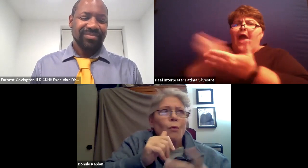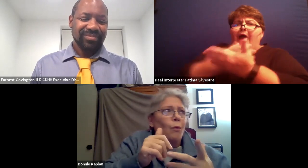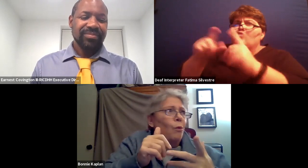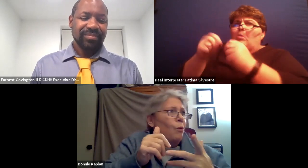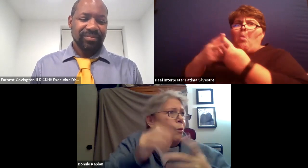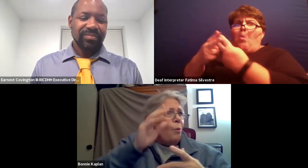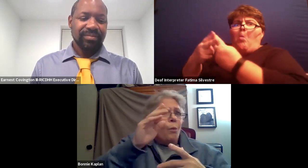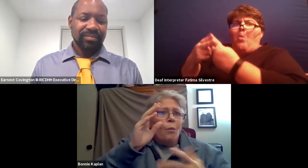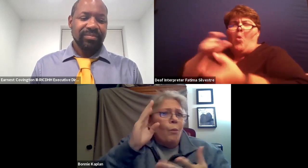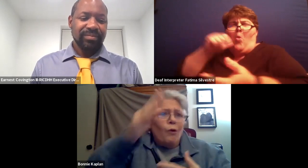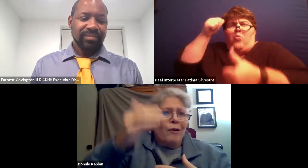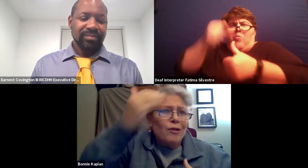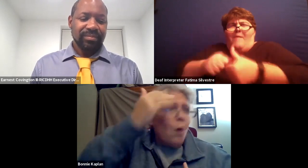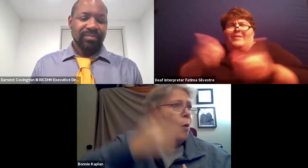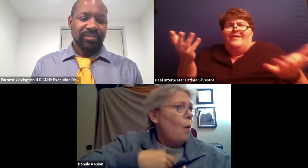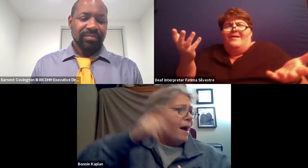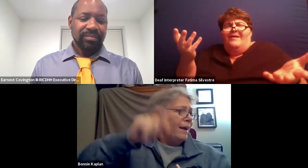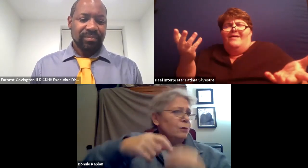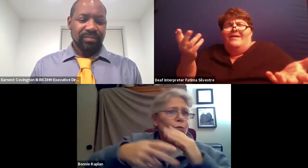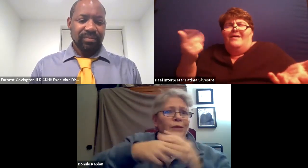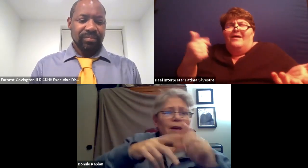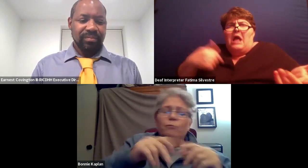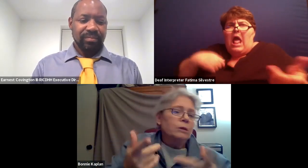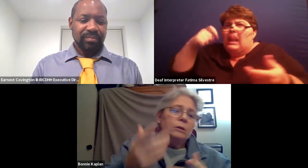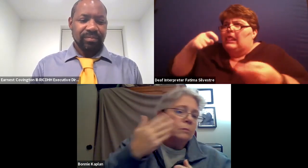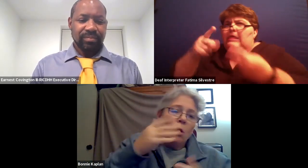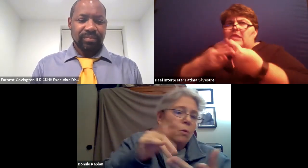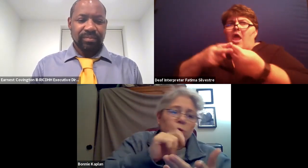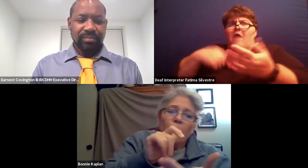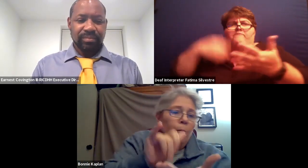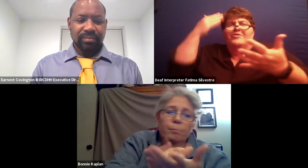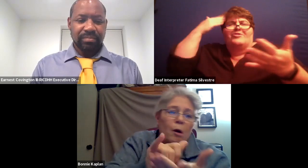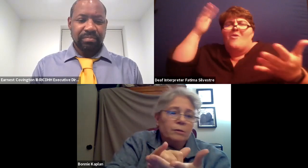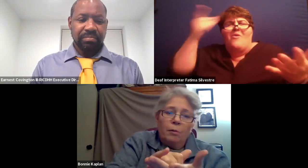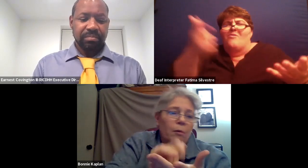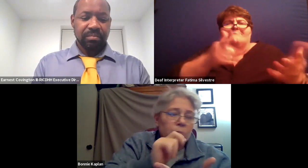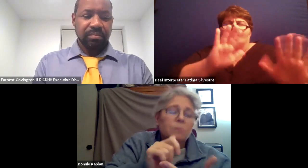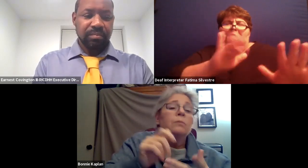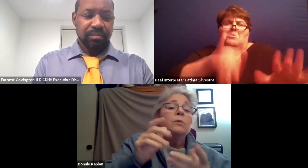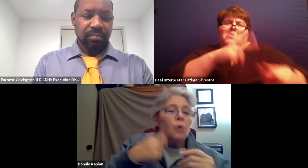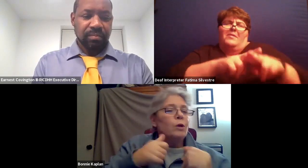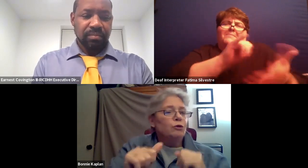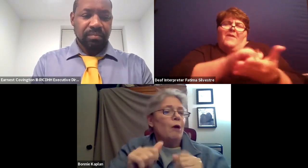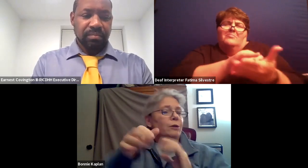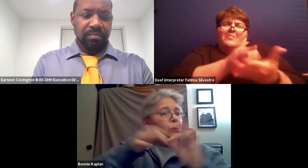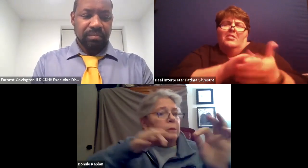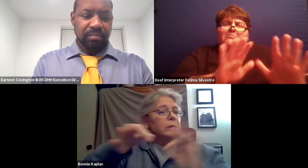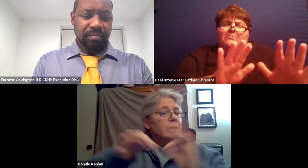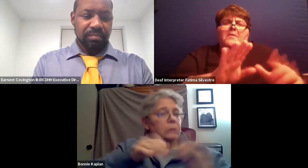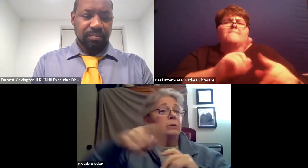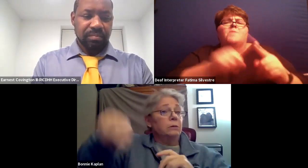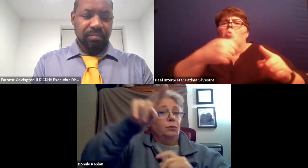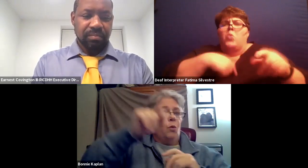Sometimes people don't ask for a receipt, and they don't know that they're supposed to ask for a receipt when they make a purchase,